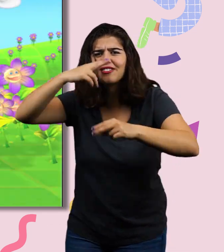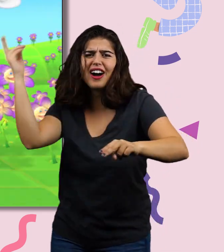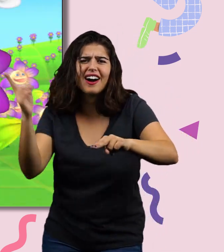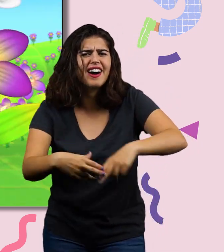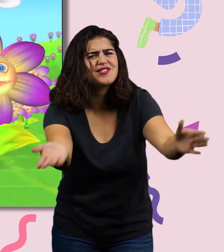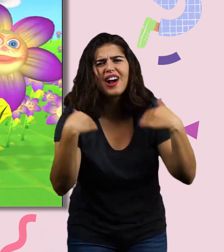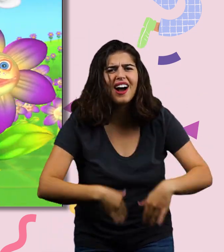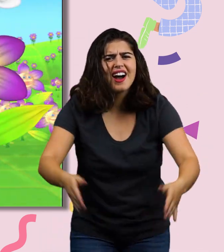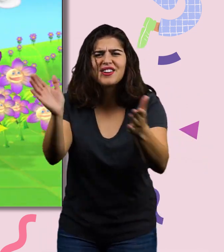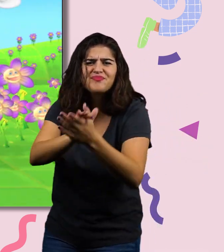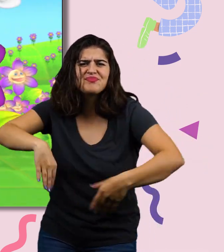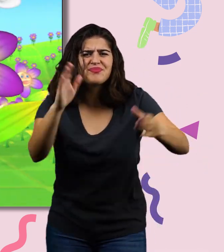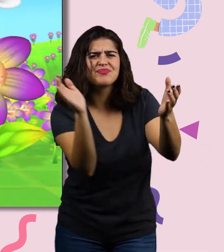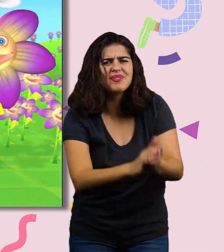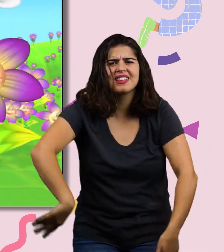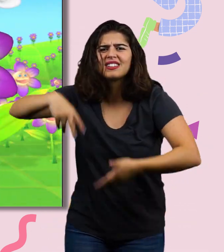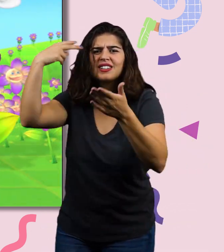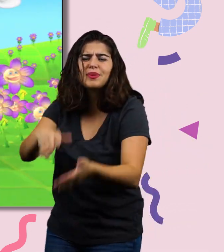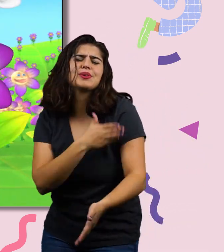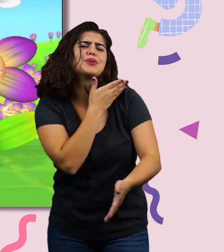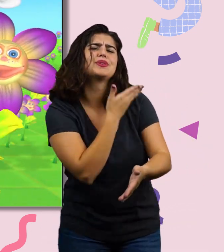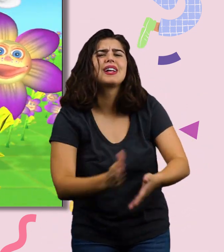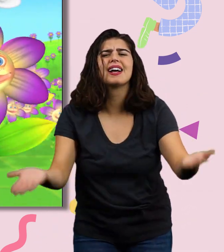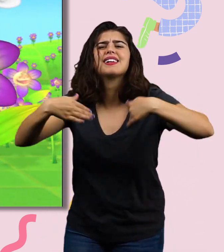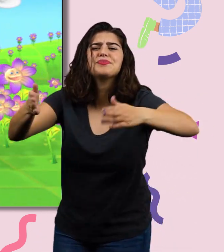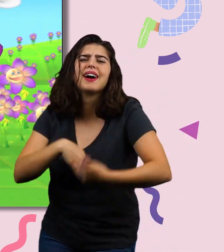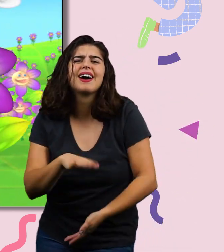E-I-E-I-O-E-O. Everybody clap, dance, and sing along.